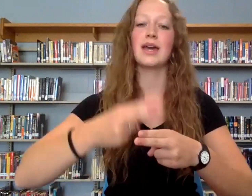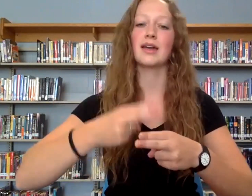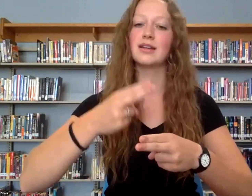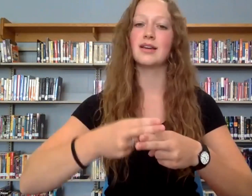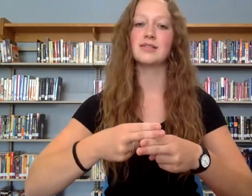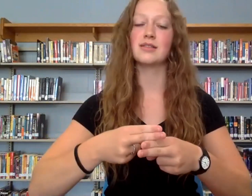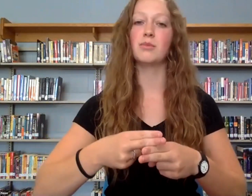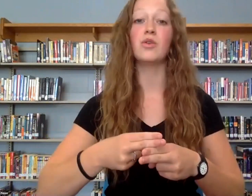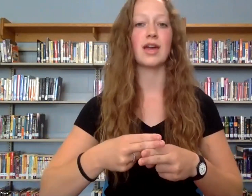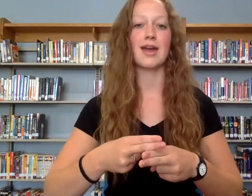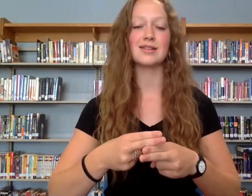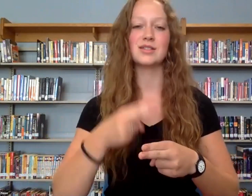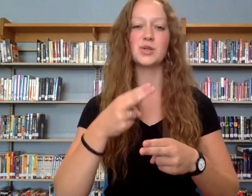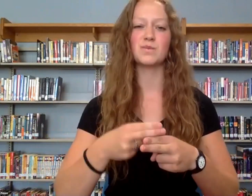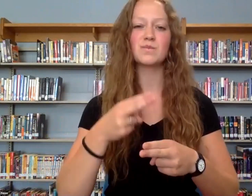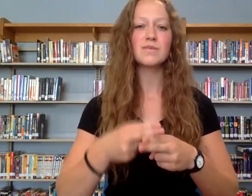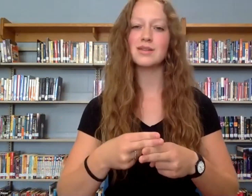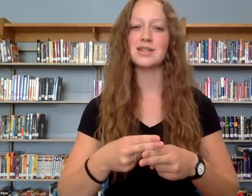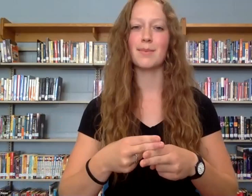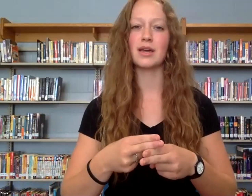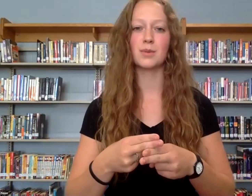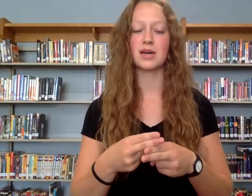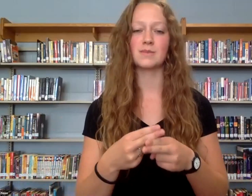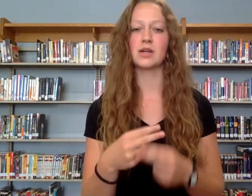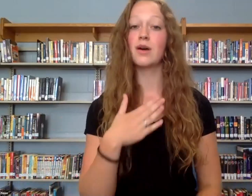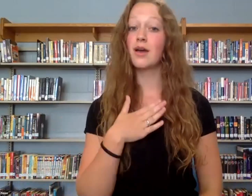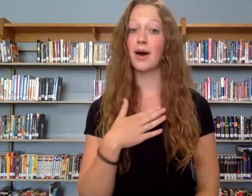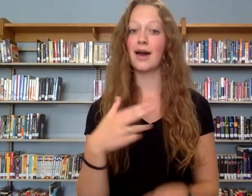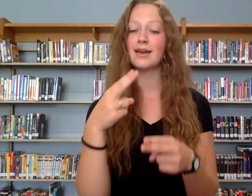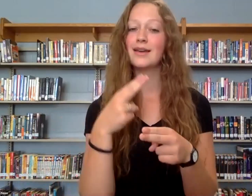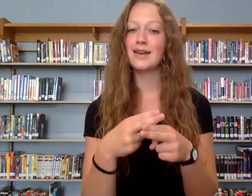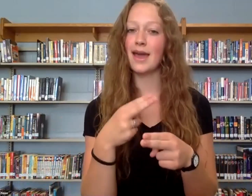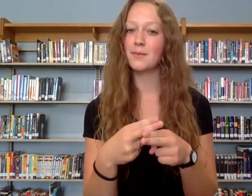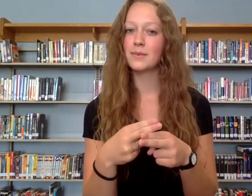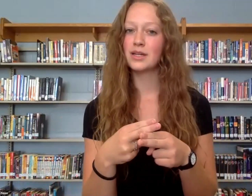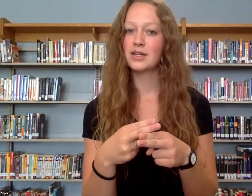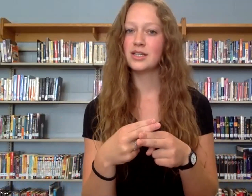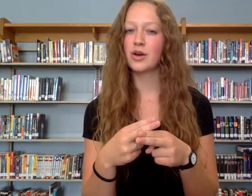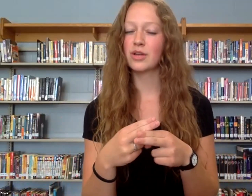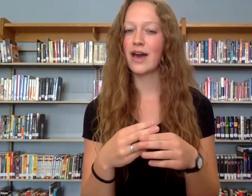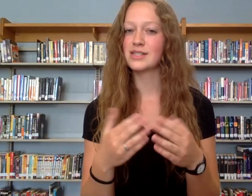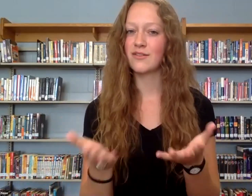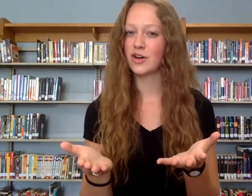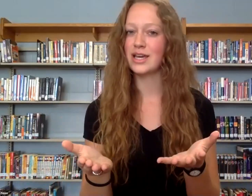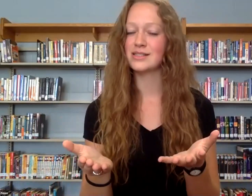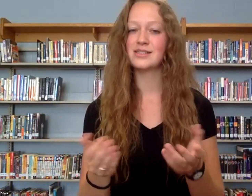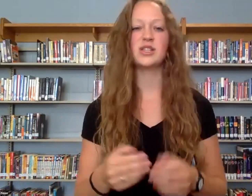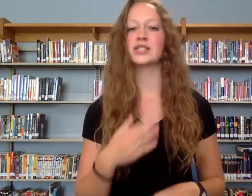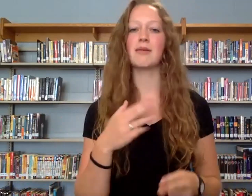hand is the moving hand. So you tap it a couple times. So my name, you don't really have a sign for is, so you just say my